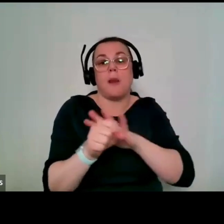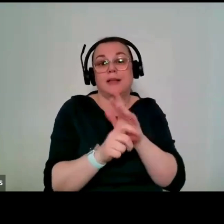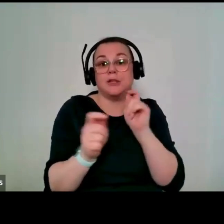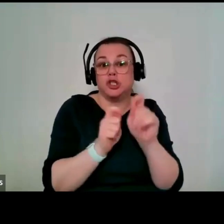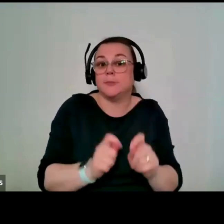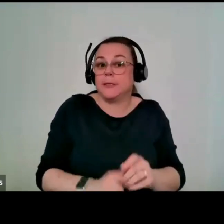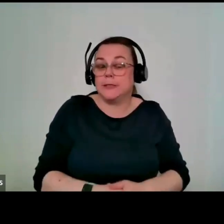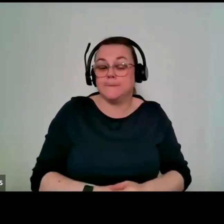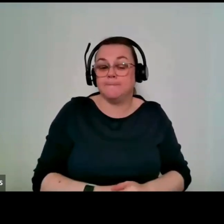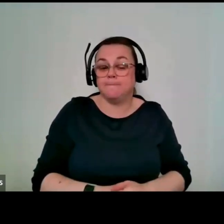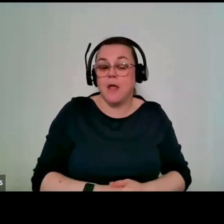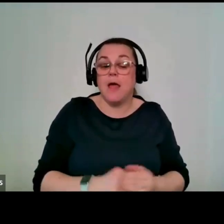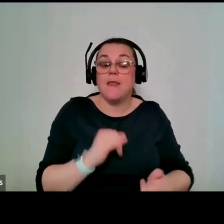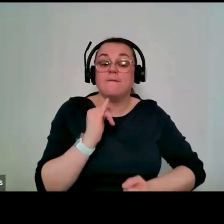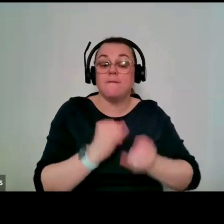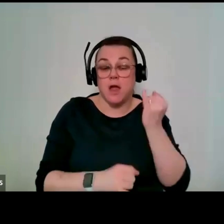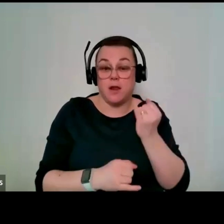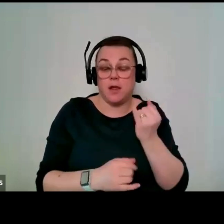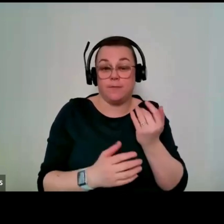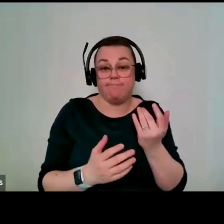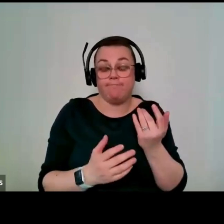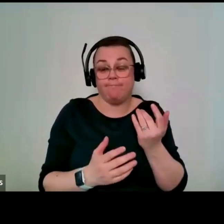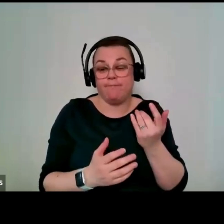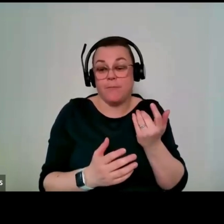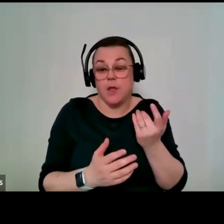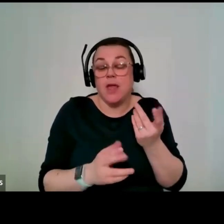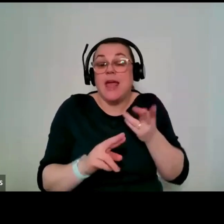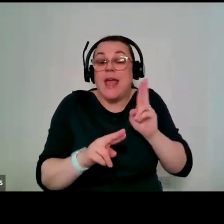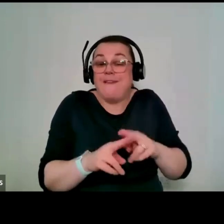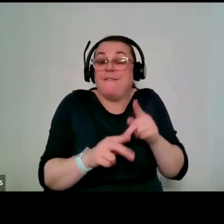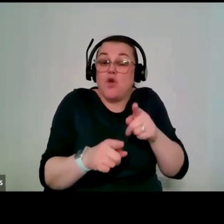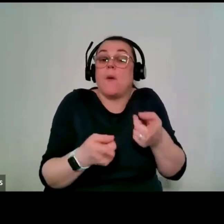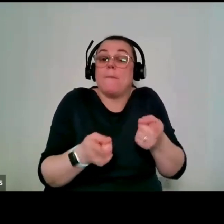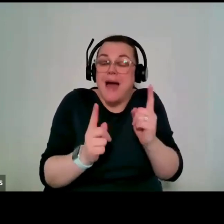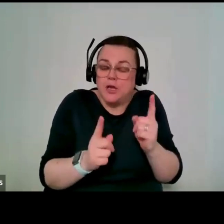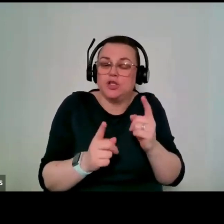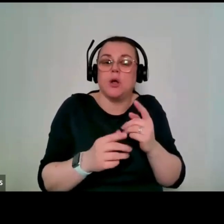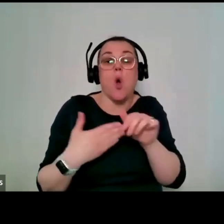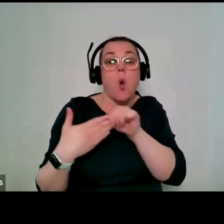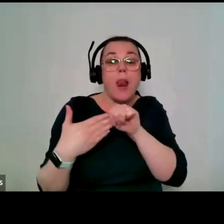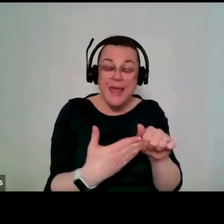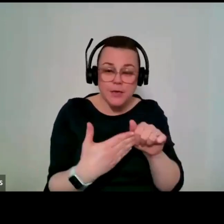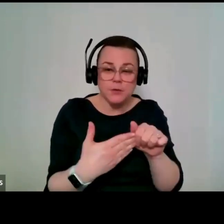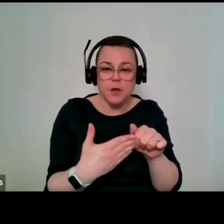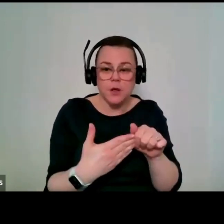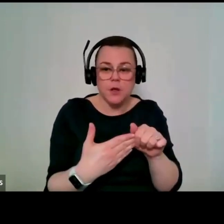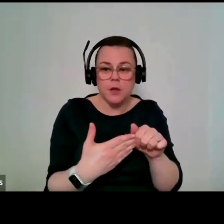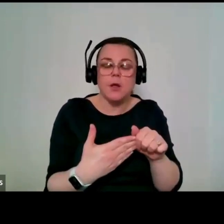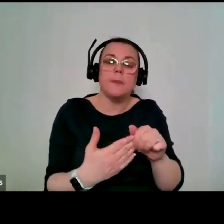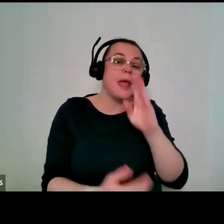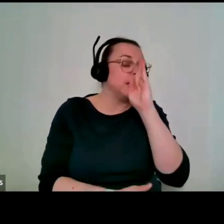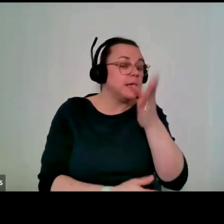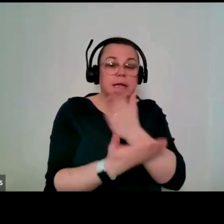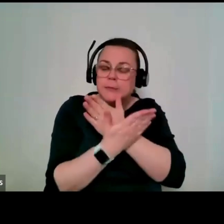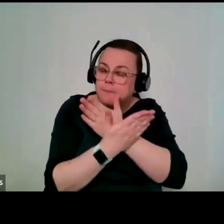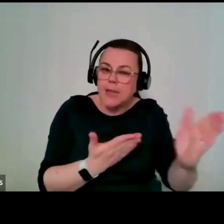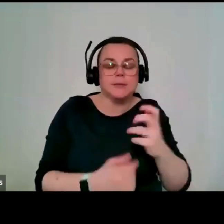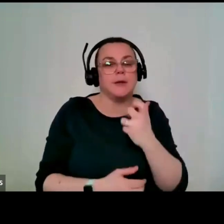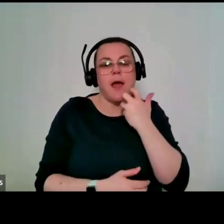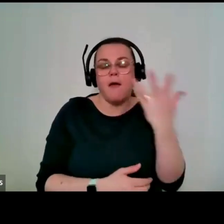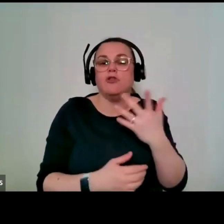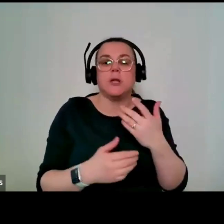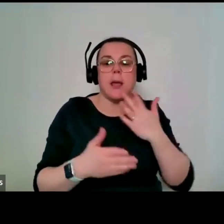And then finally, walk the talk. If you are a manager or a leader, Be explicit in your everyday behaviour,